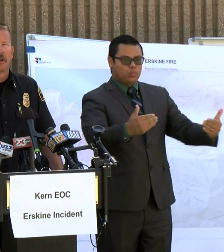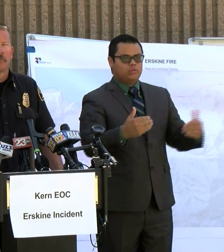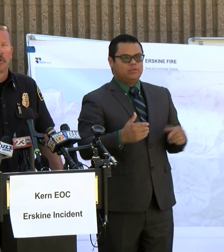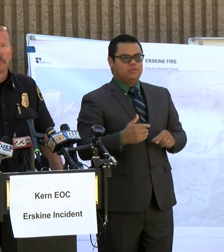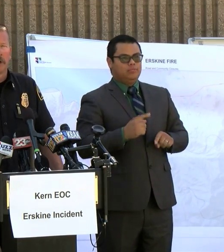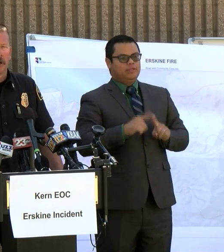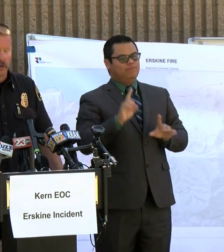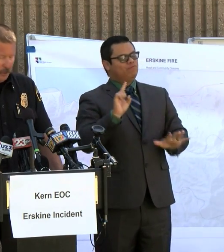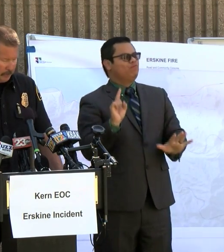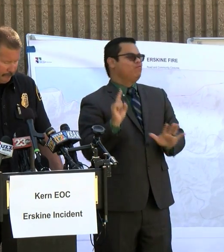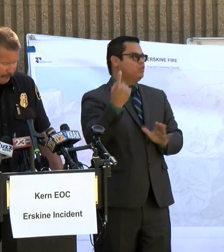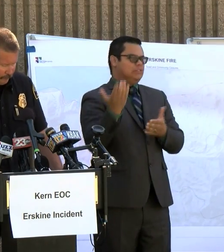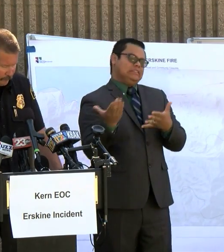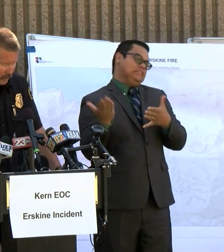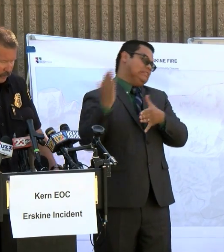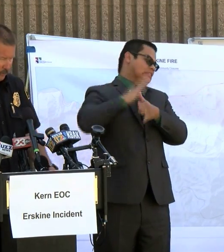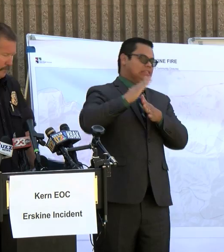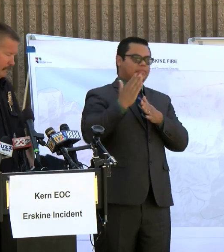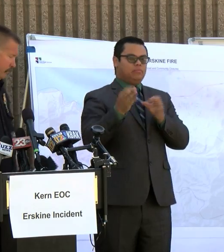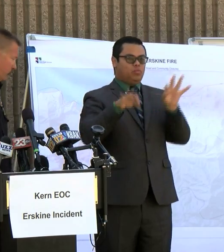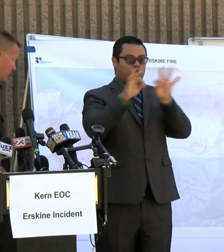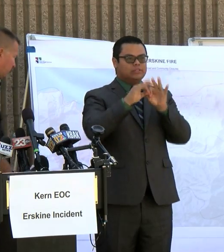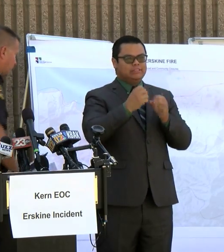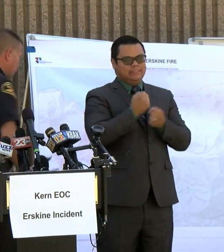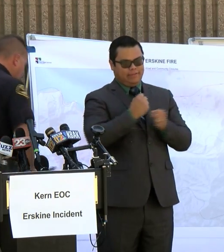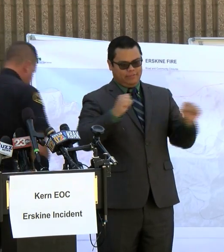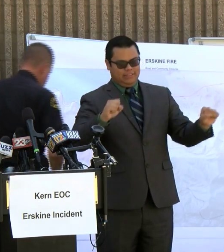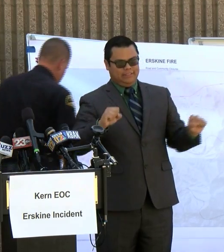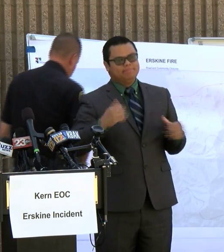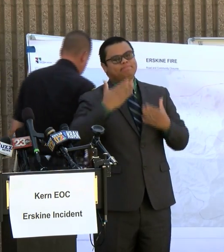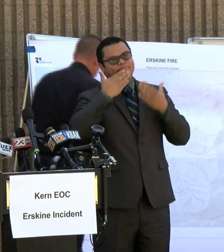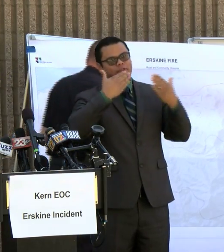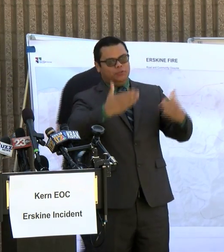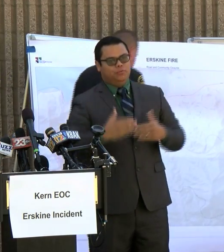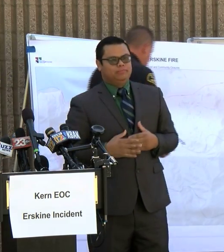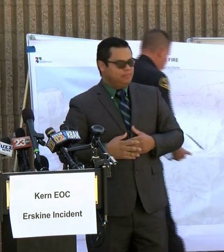is our number one priority. Thank you.